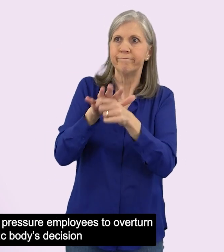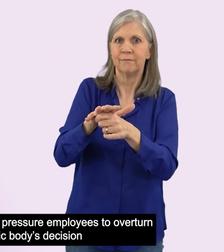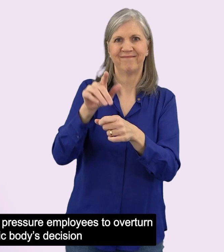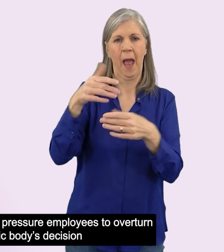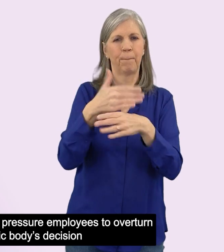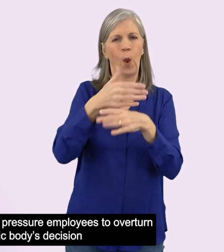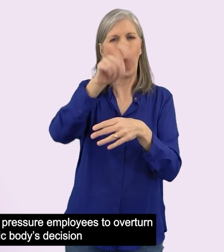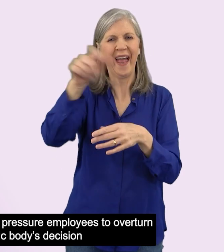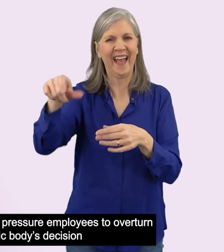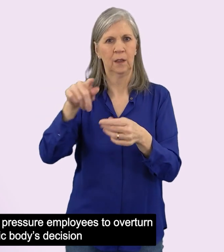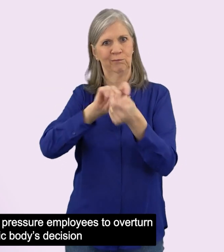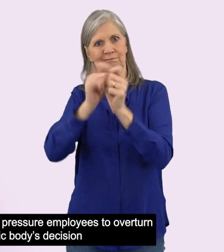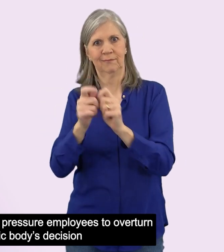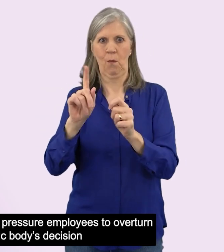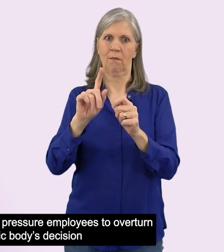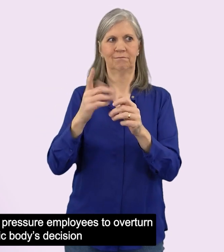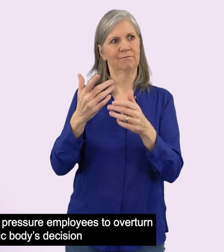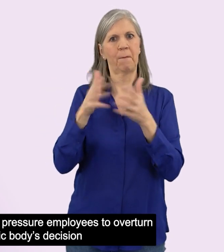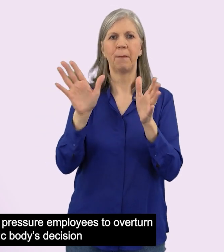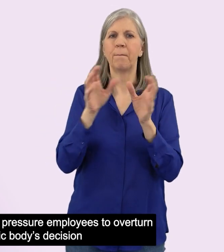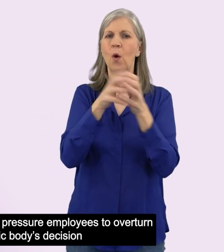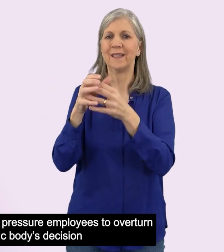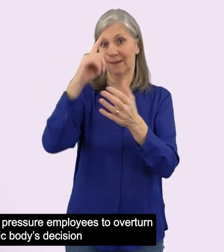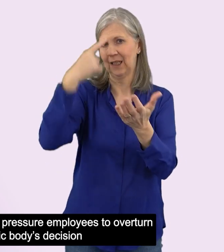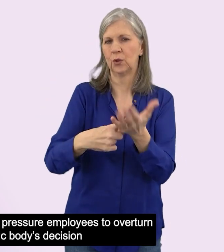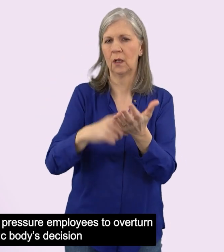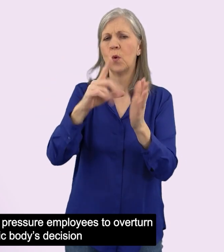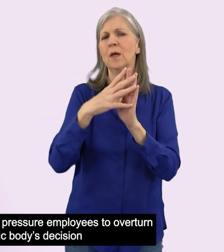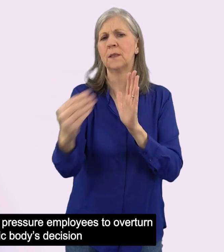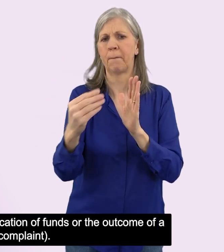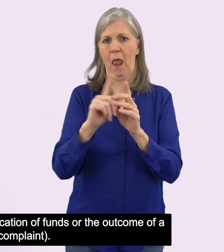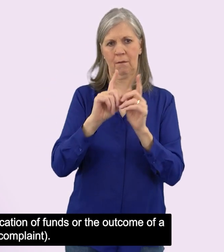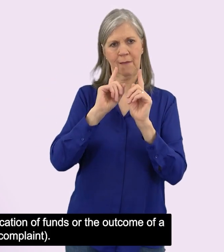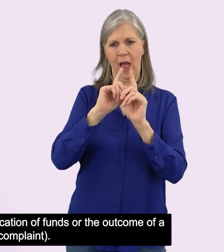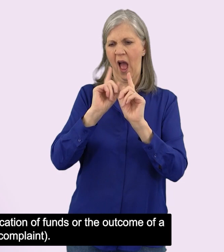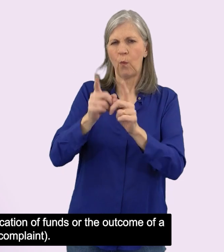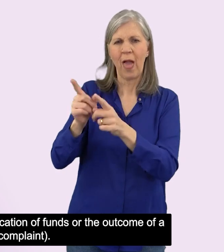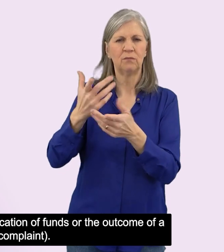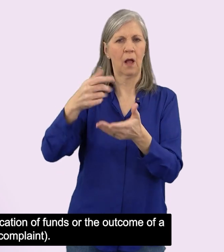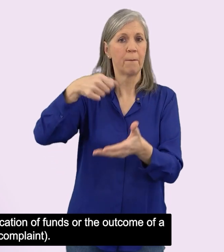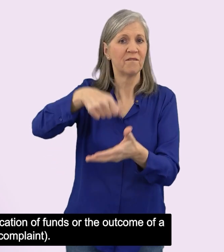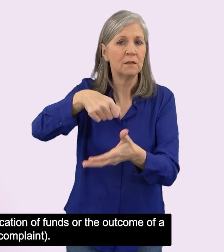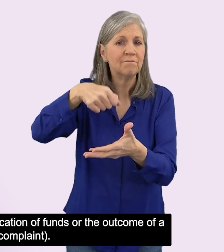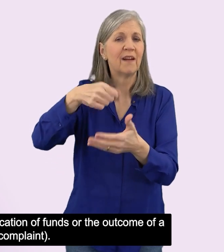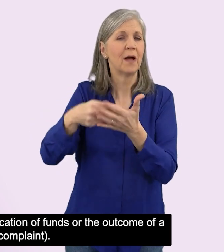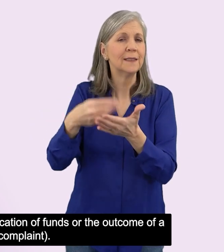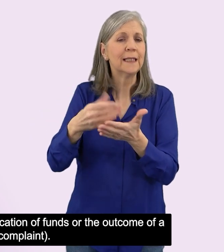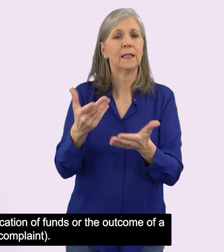However, they cannot pressure employees to overturn a public body's decision, for example, on the allocation of funds or the outcome of a